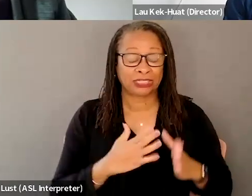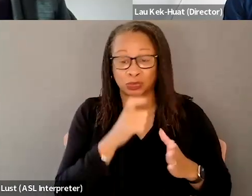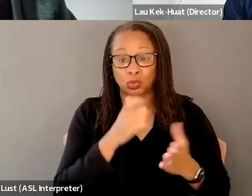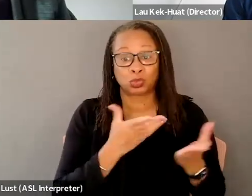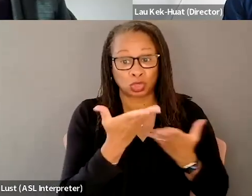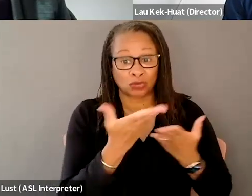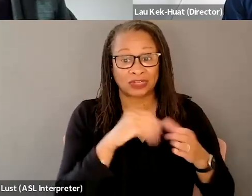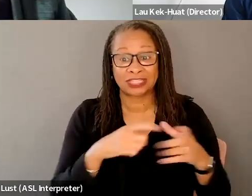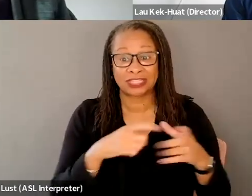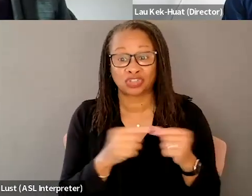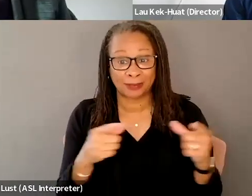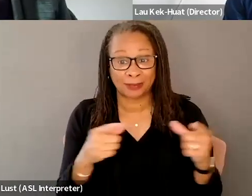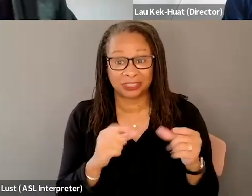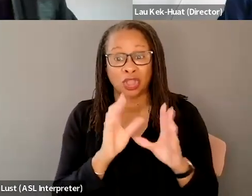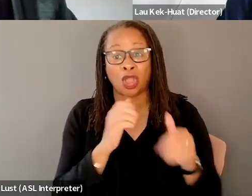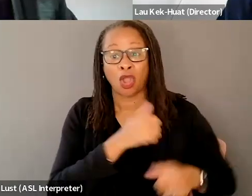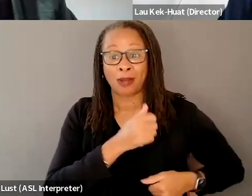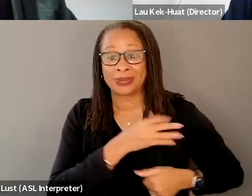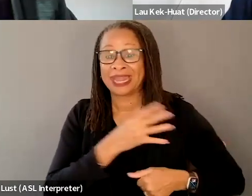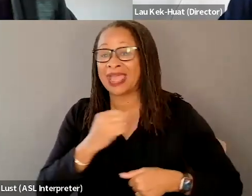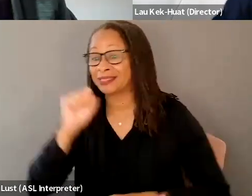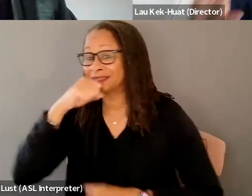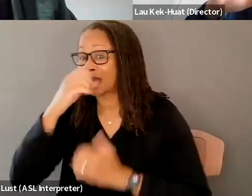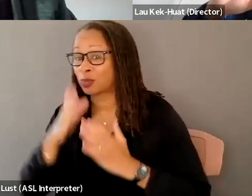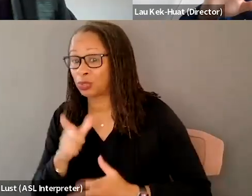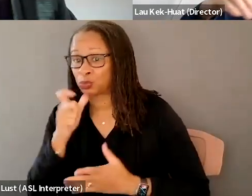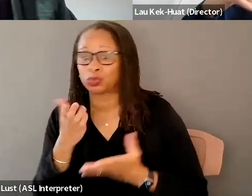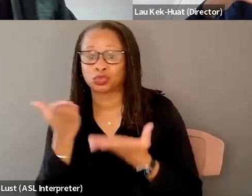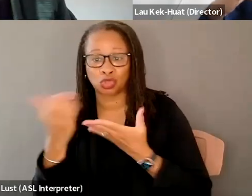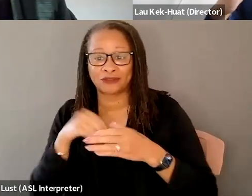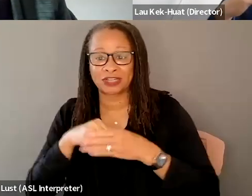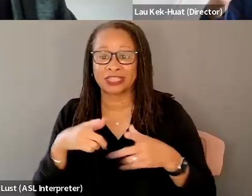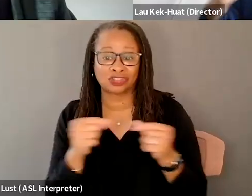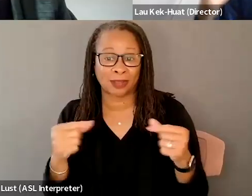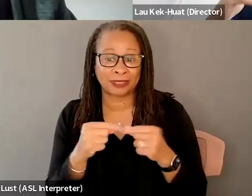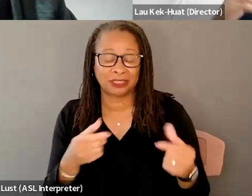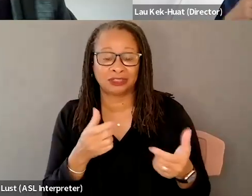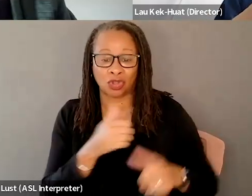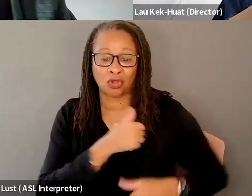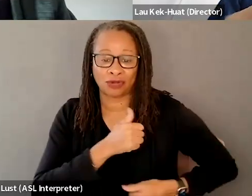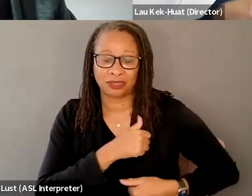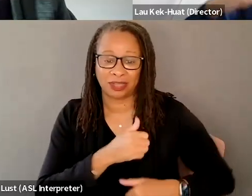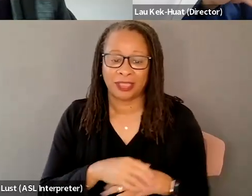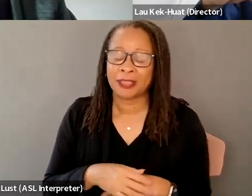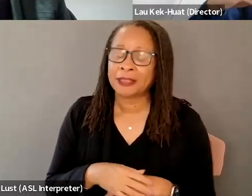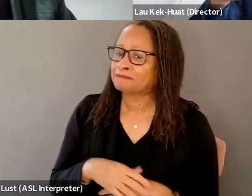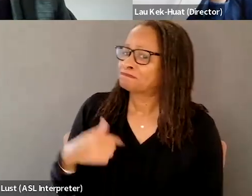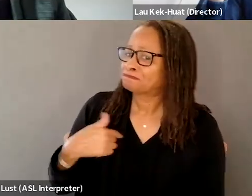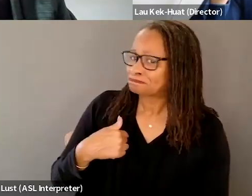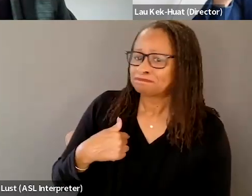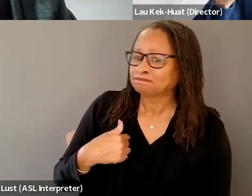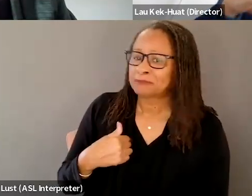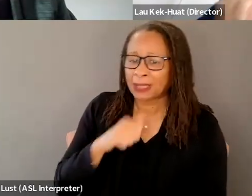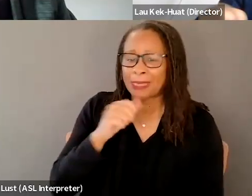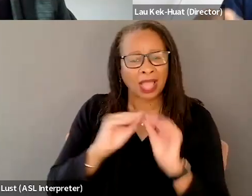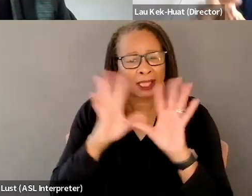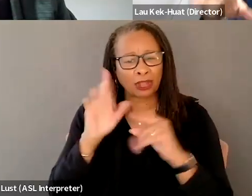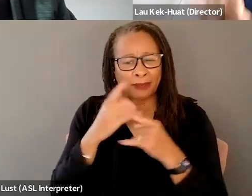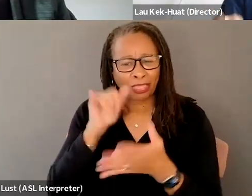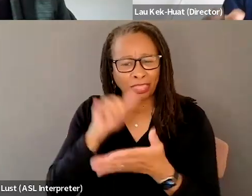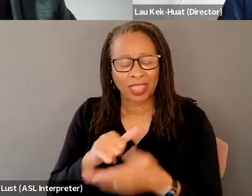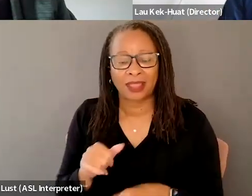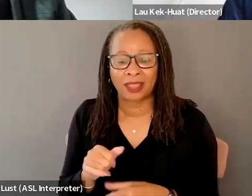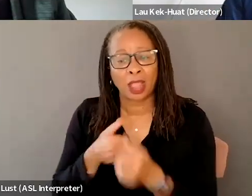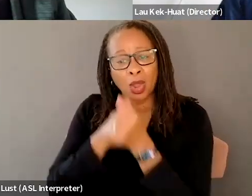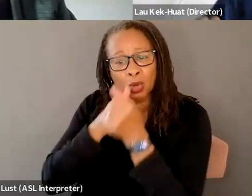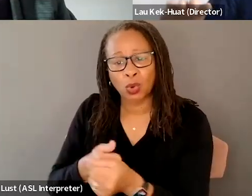the Taiwanese? Well, because I'm not clear about that, but according to